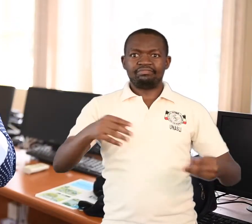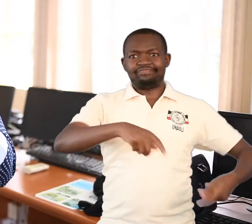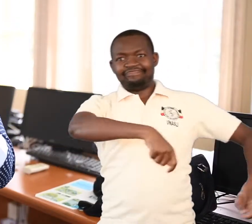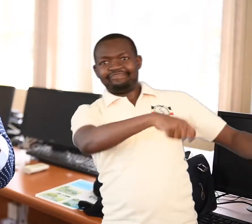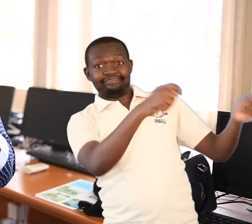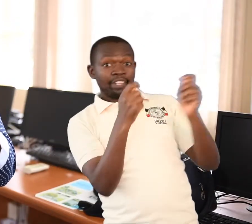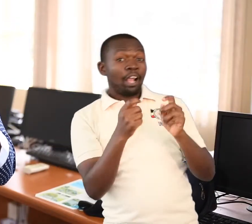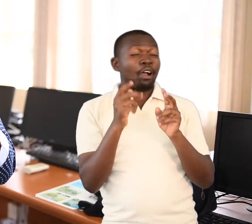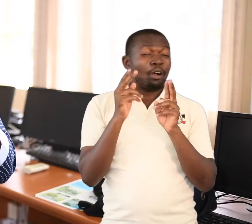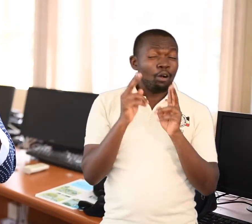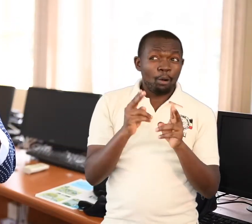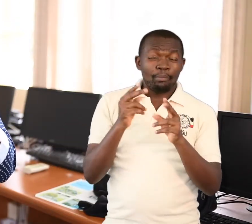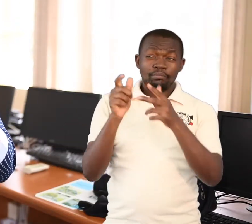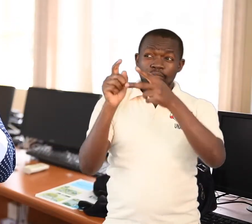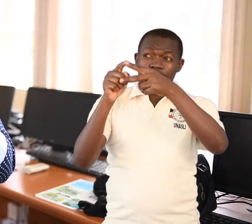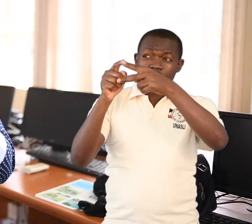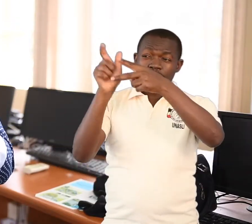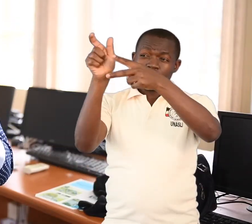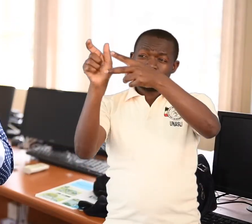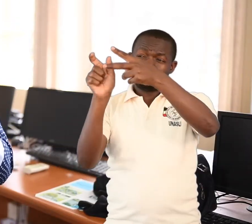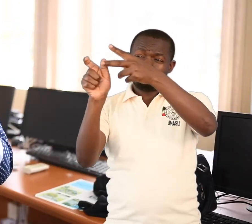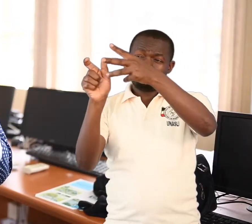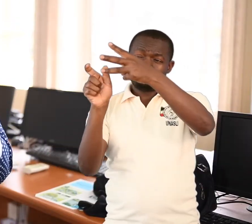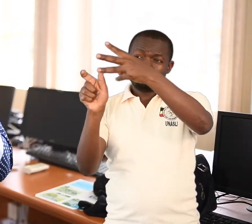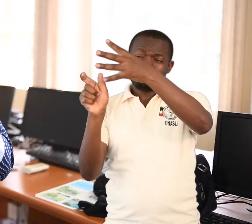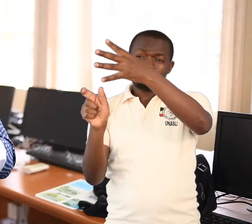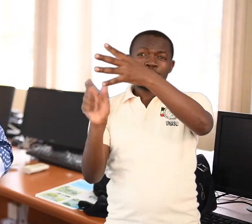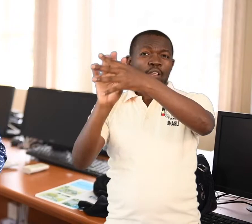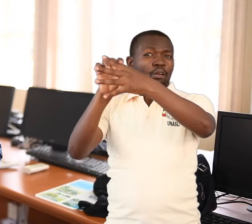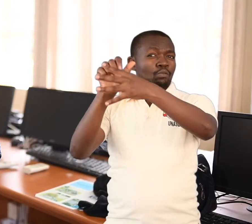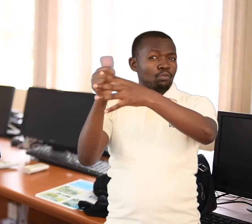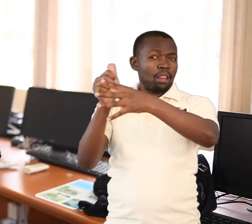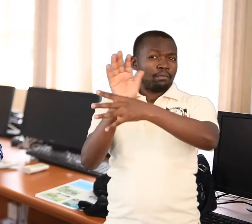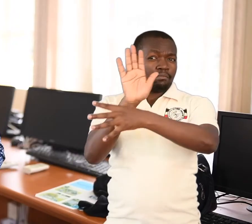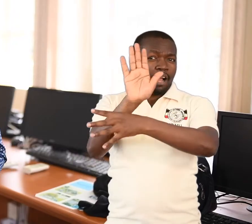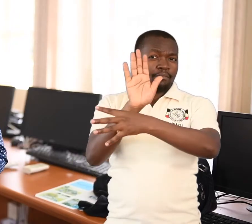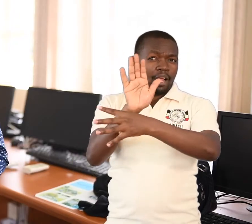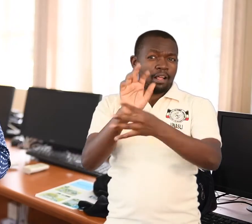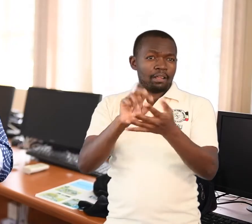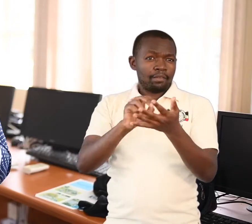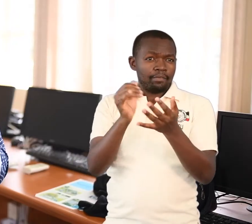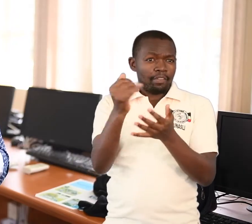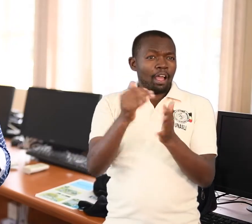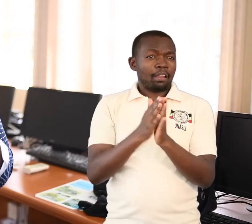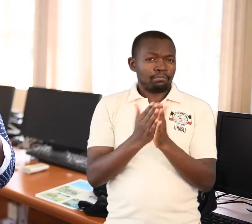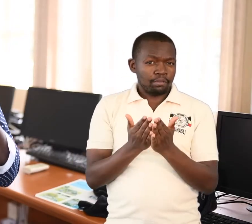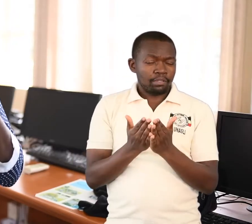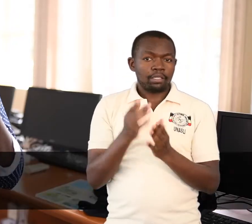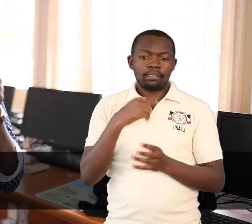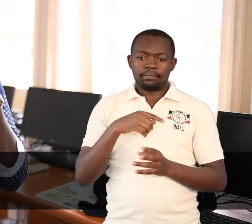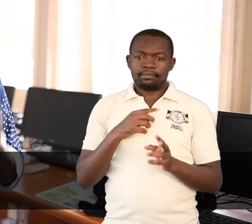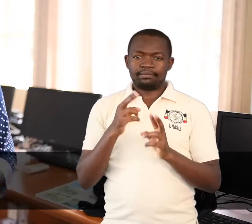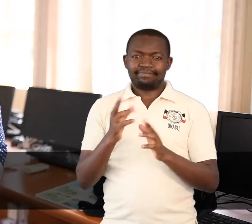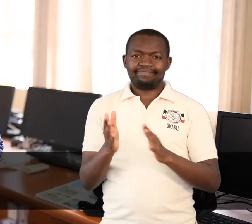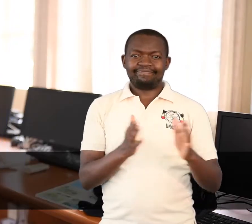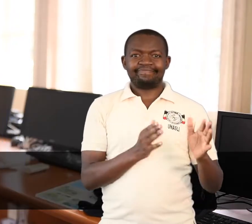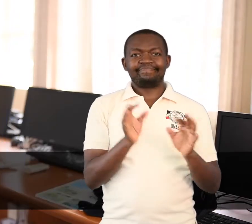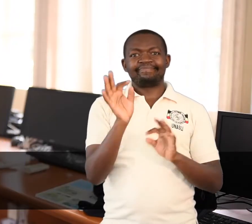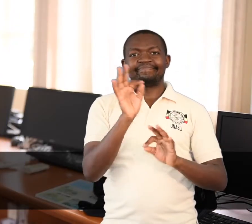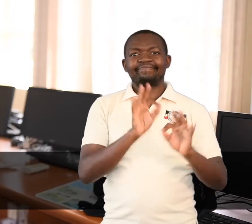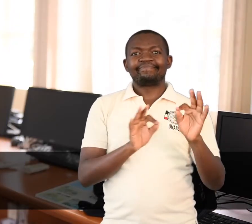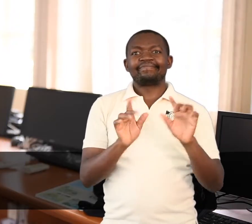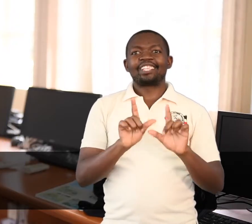you have those terms well defined in your art book. us look at the design